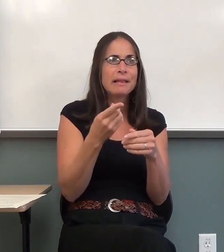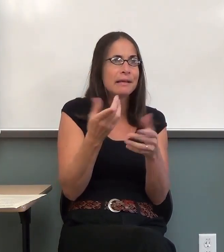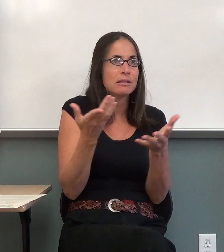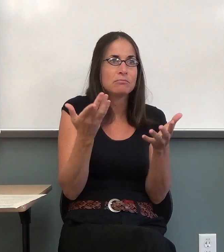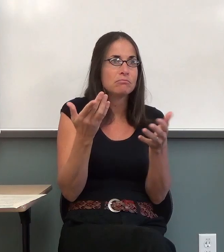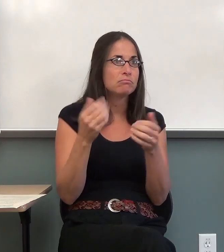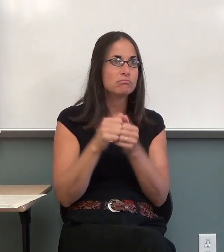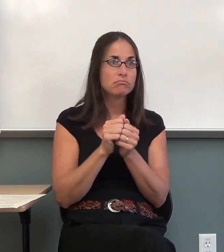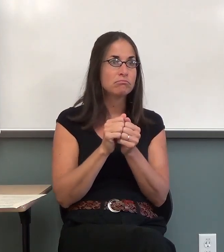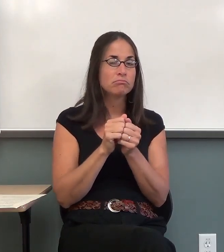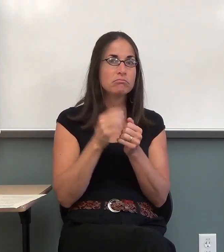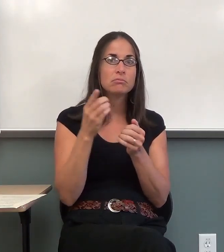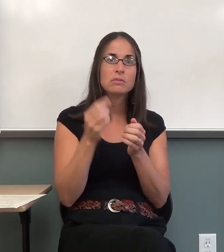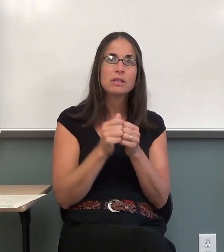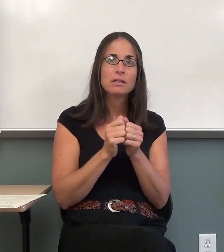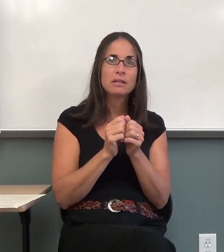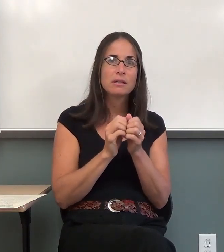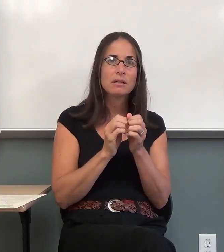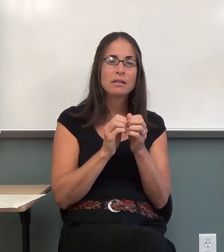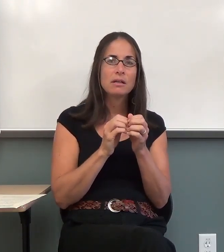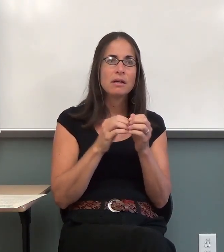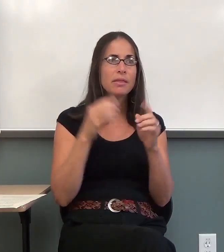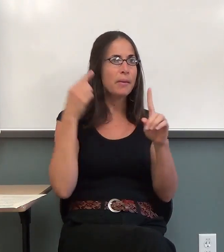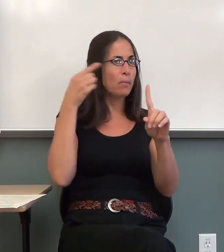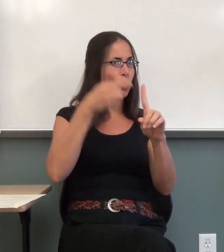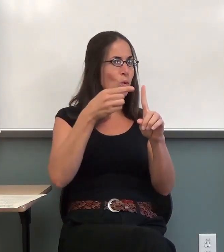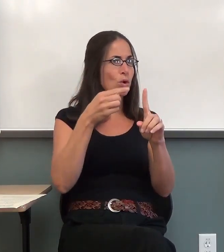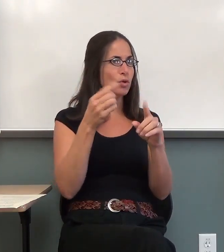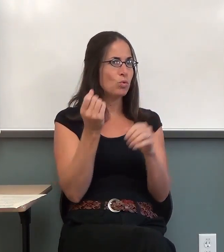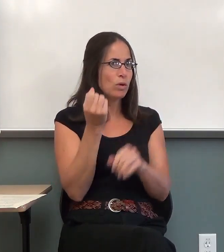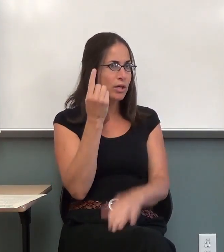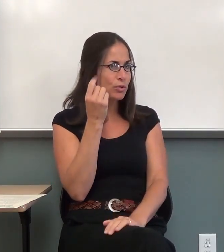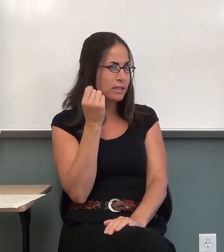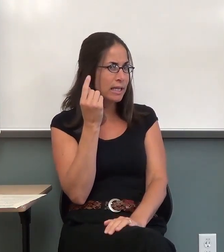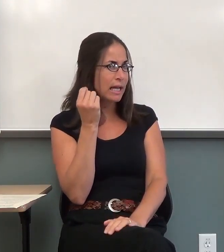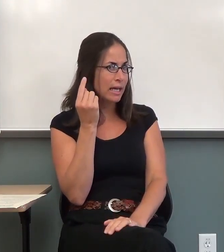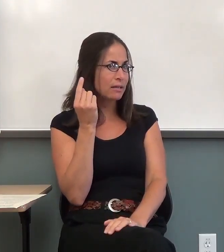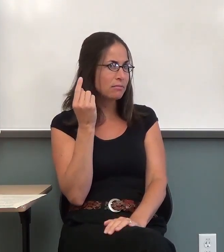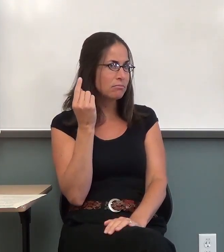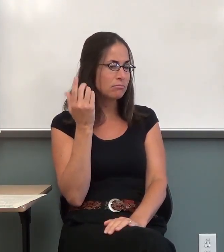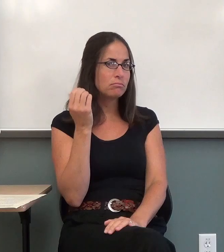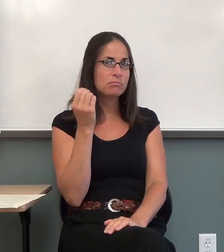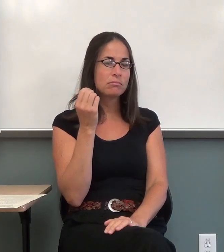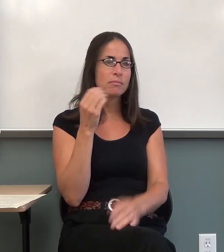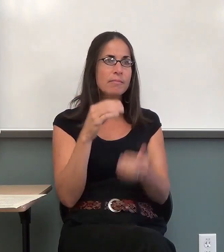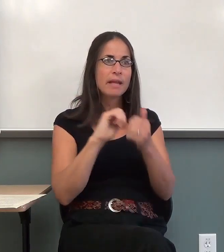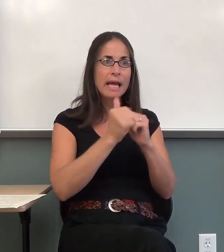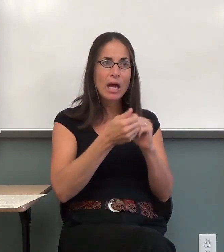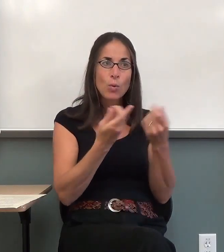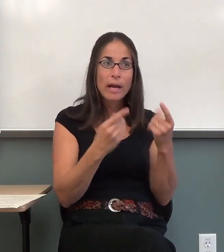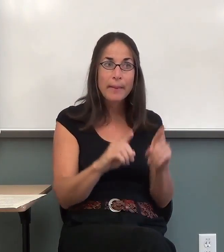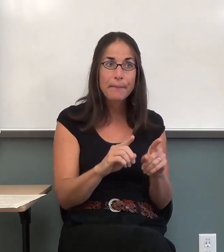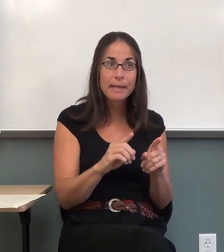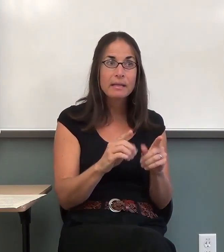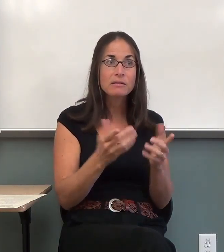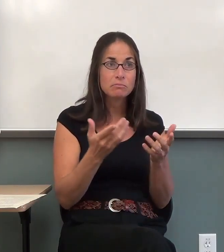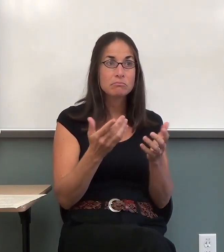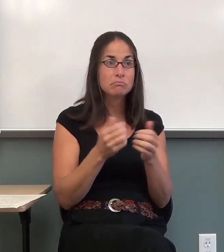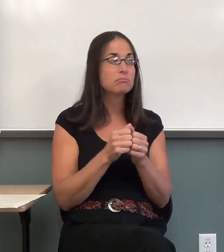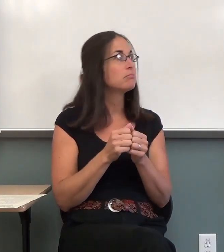point? The point is to understand them, how it happens. Okay.